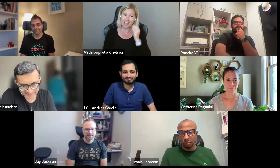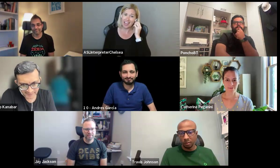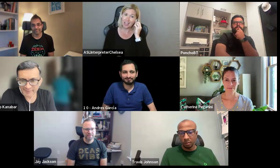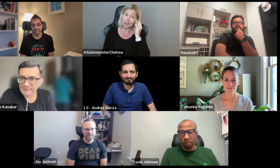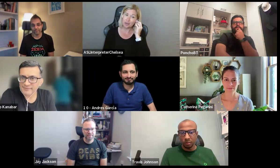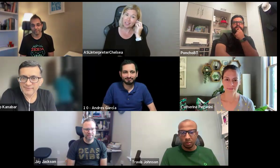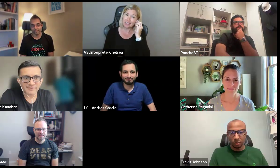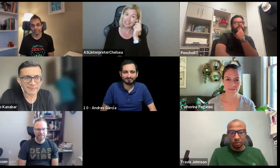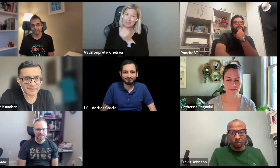Travis is saying thank you.